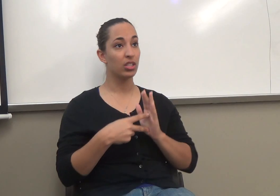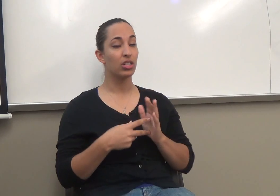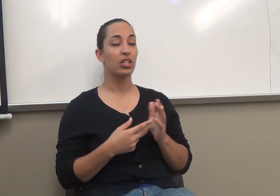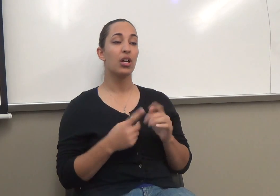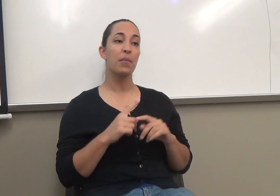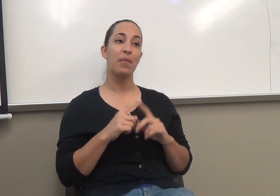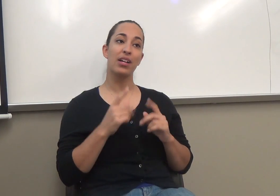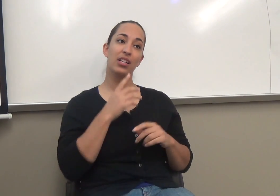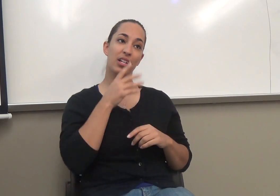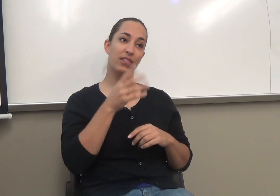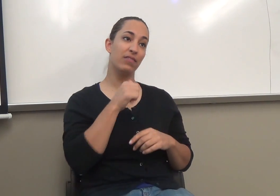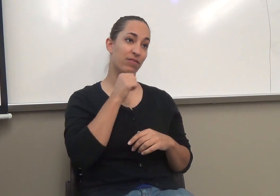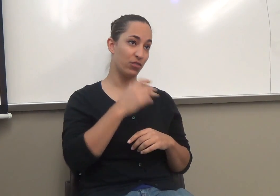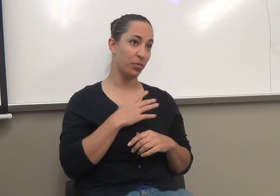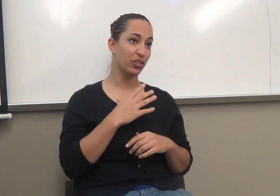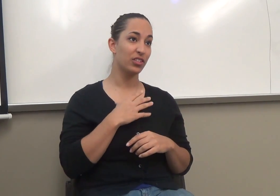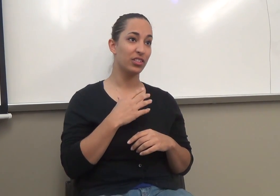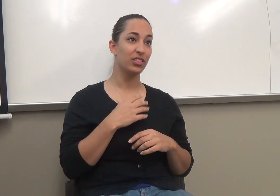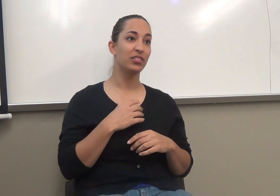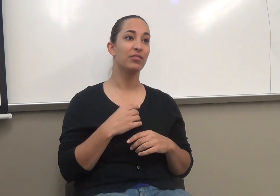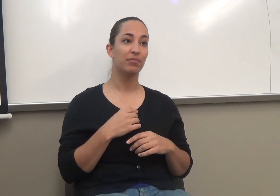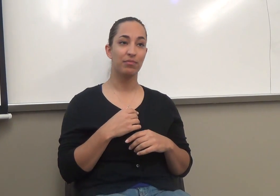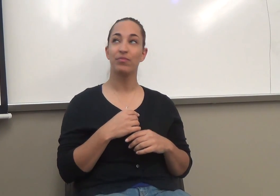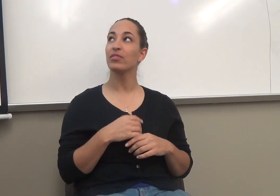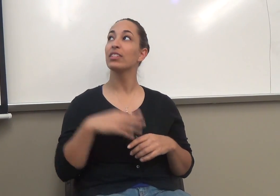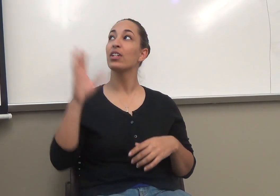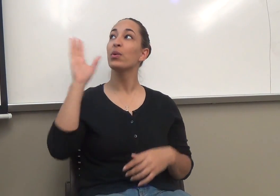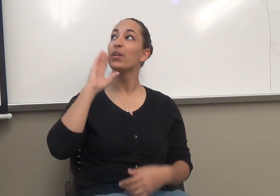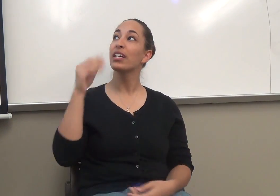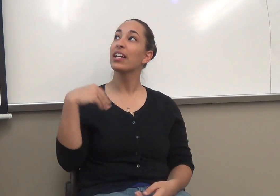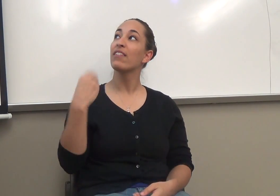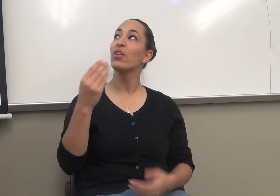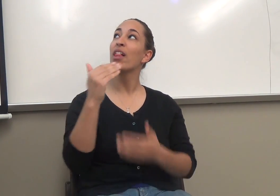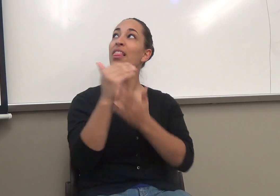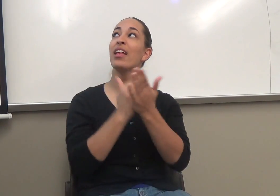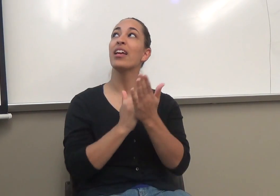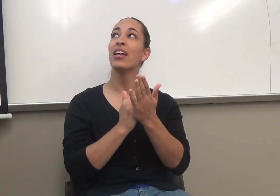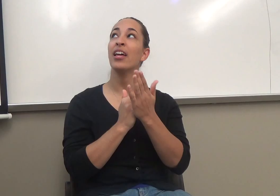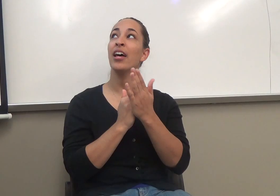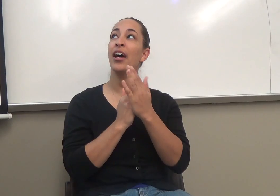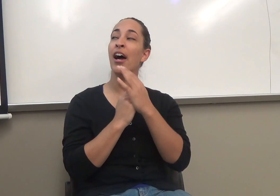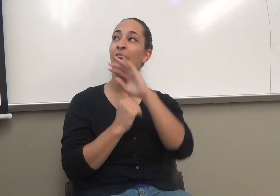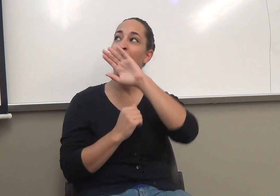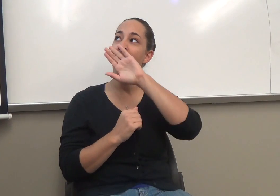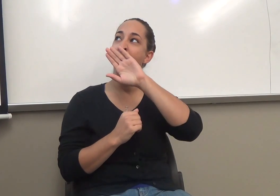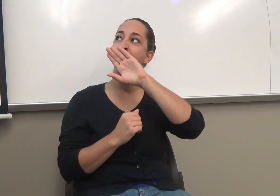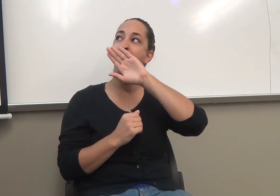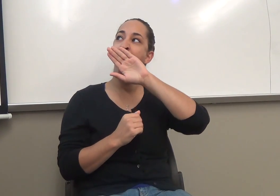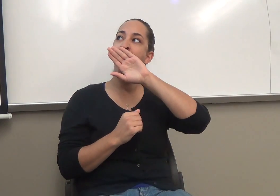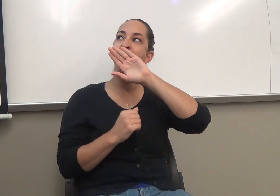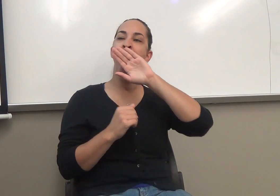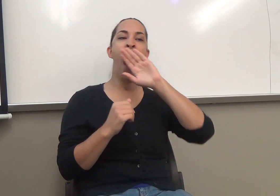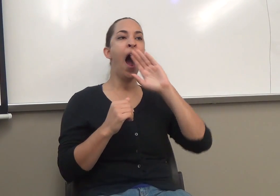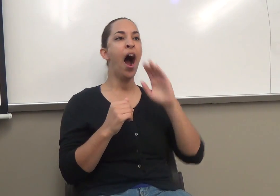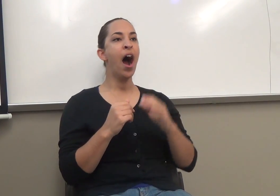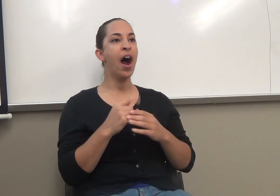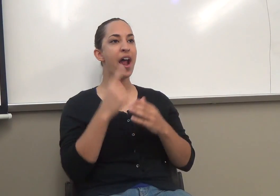a whole bunch of, in fact, I'm going to give you a list of the words that come up in the dictionary. Sometimes it'll flat out say slang,